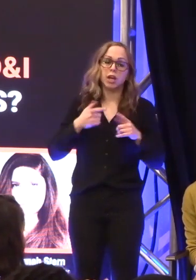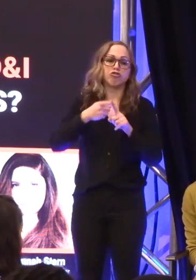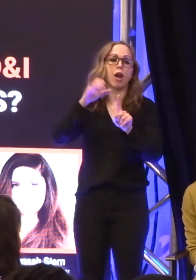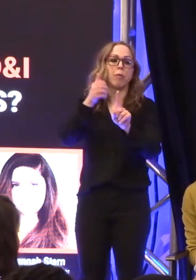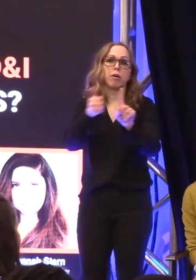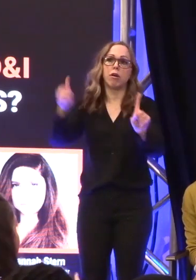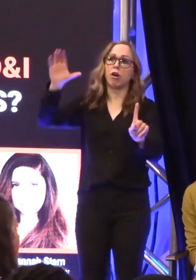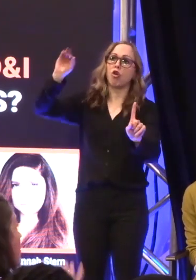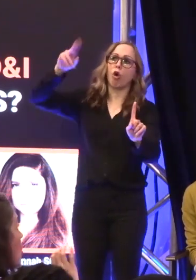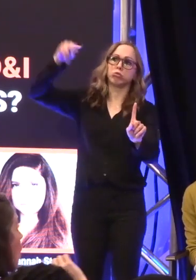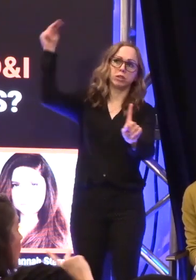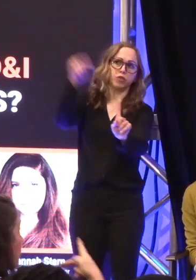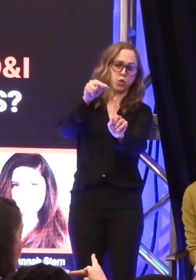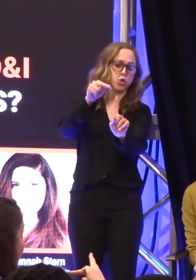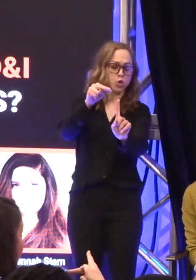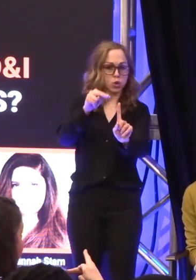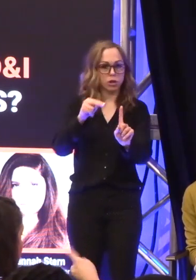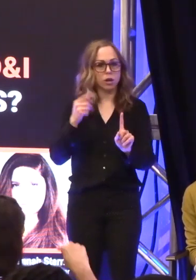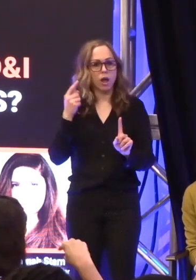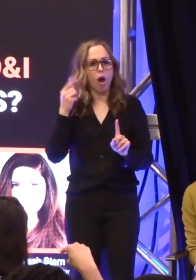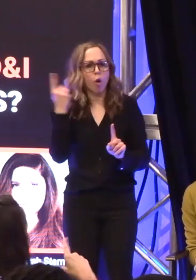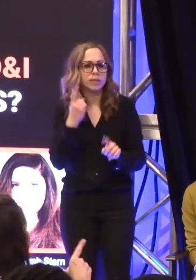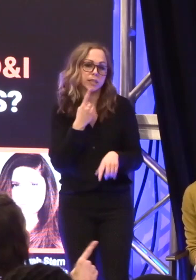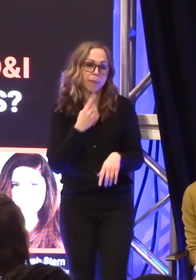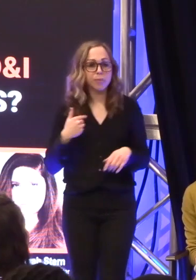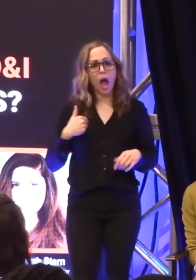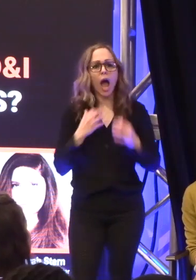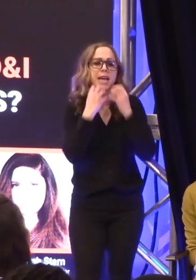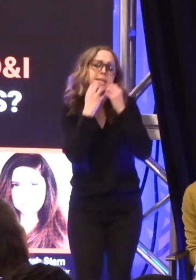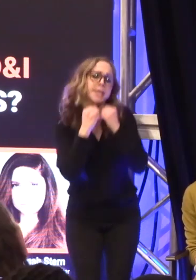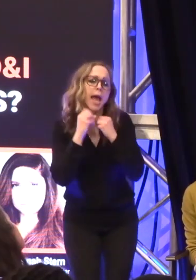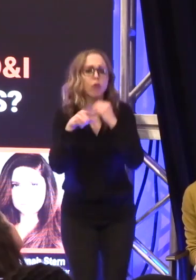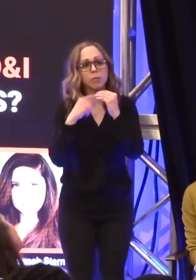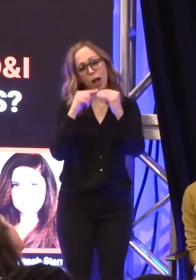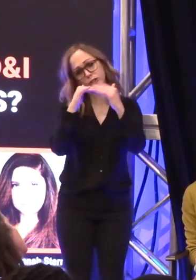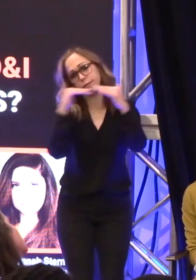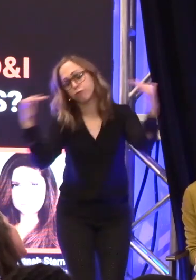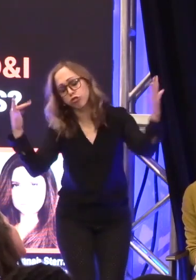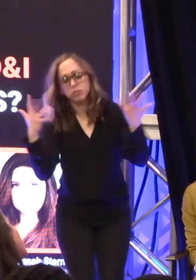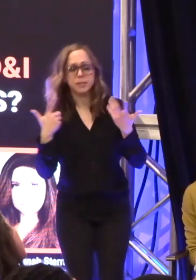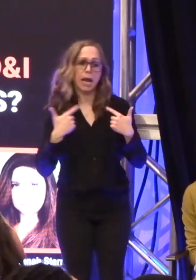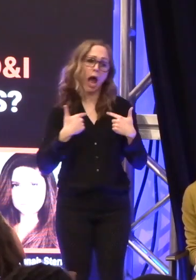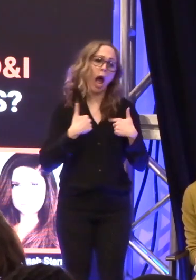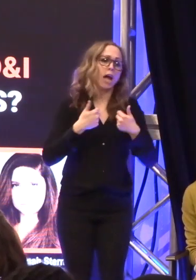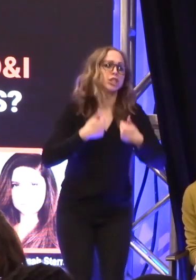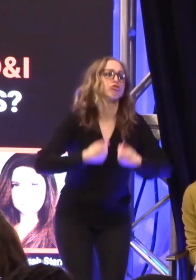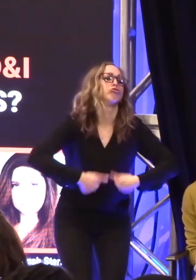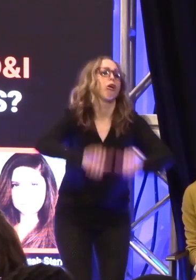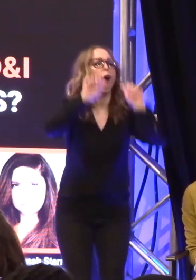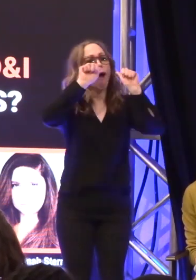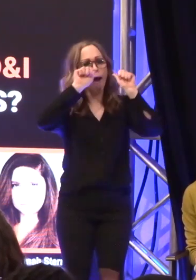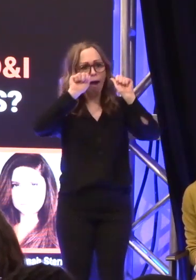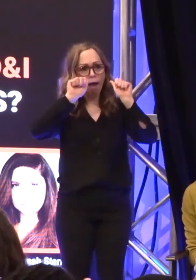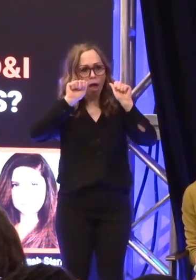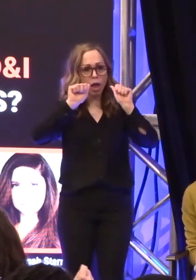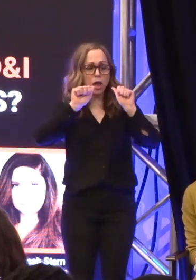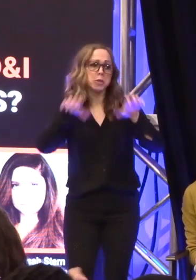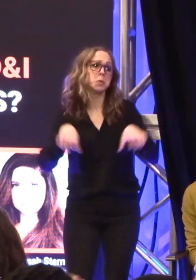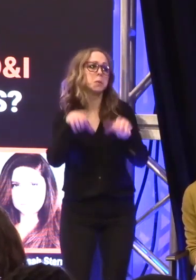corporate perspective, likes to say that they care about diversity and are making efforts or have made efforts over the long term